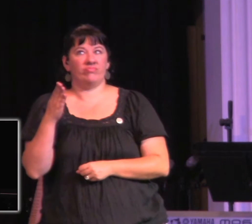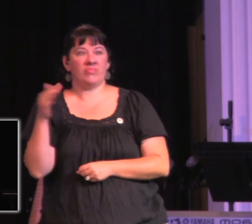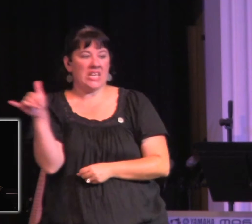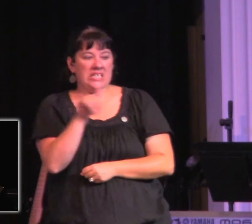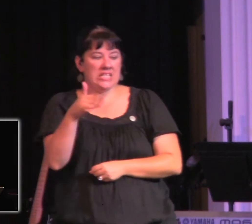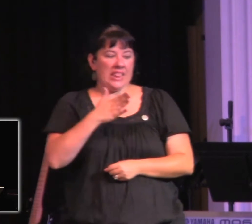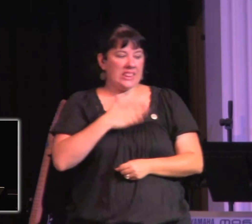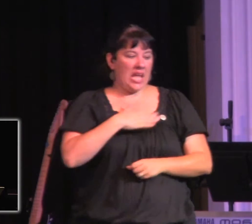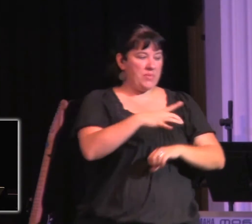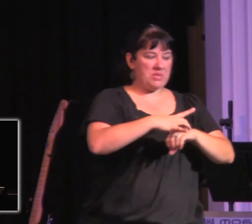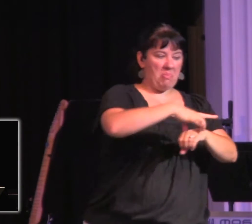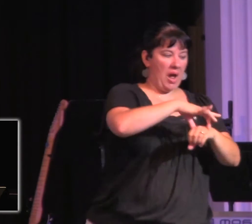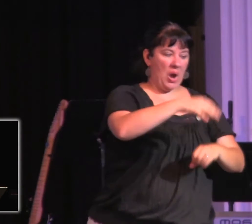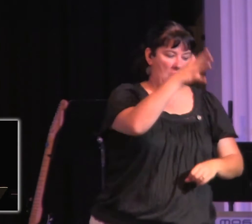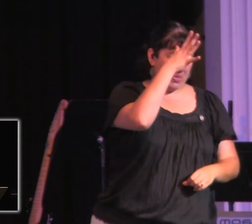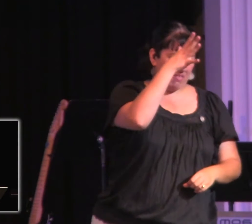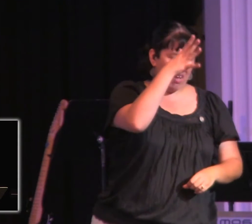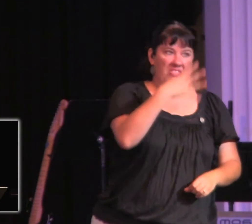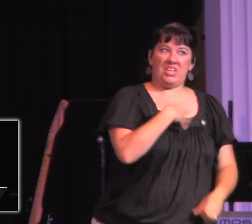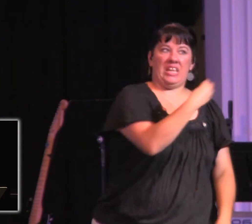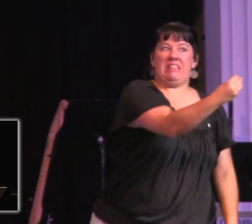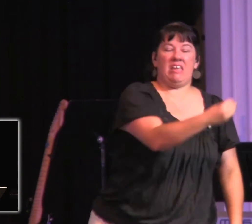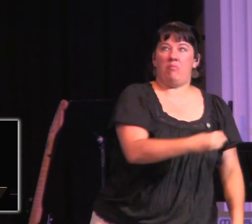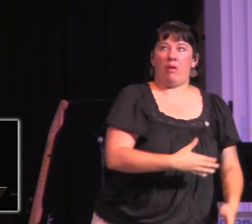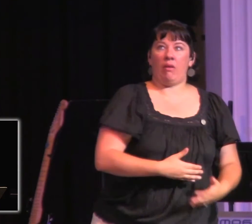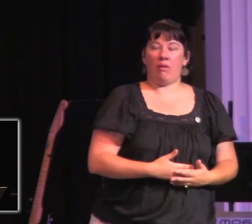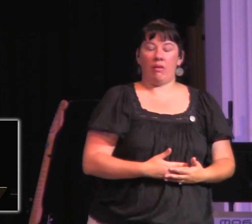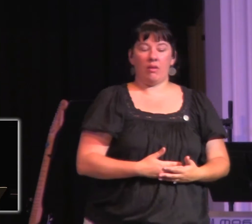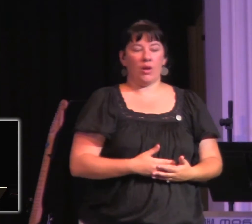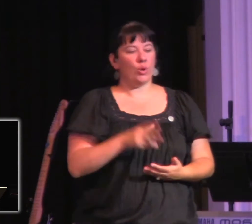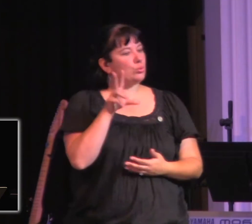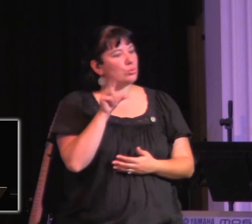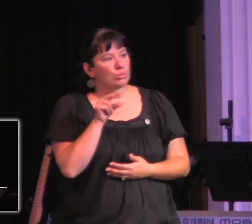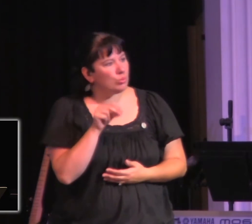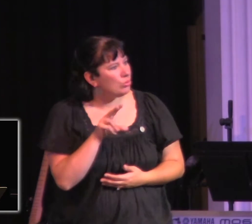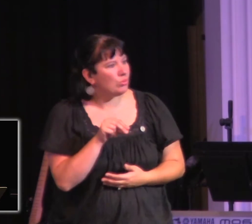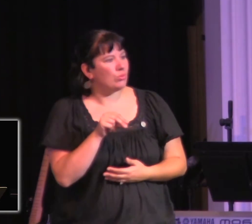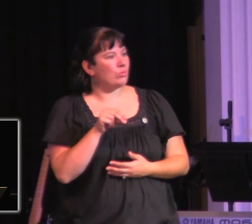there's a breakdown in the relationship, in the perspective of who God is. And